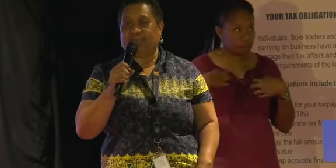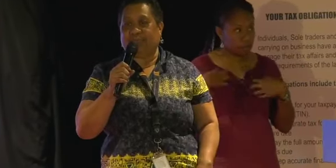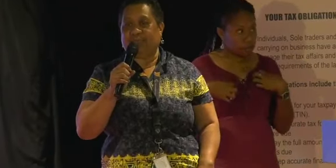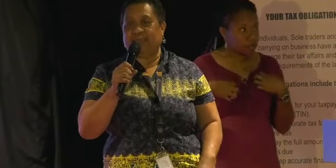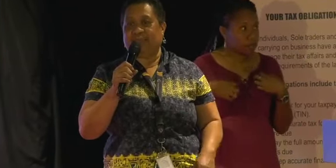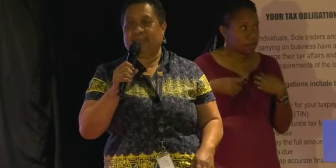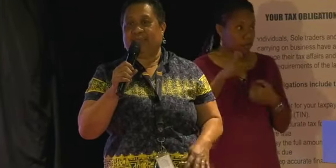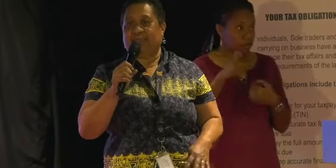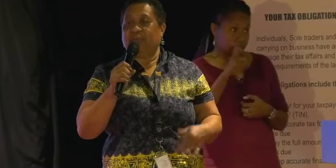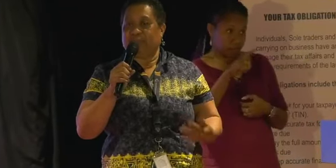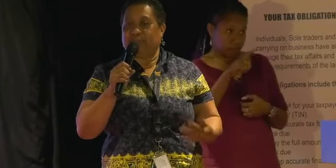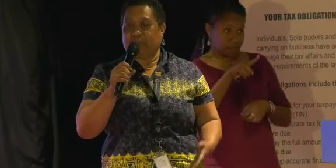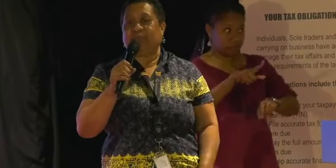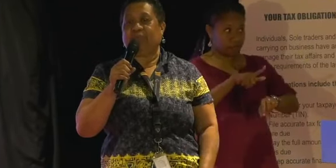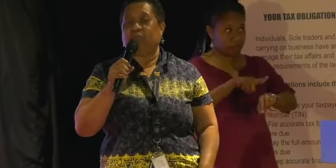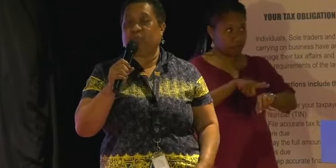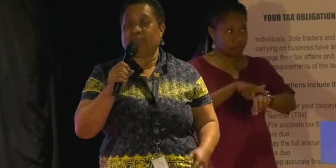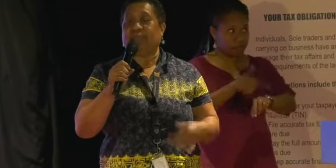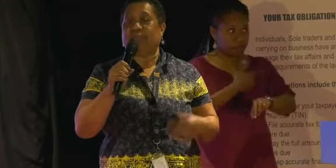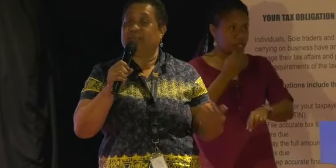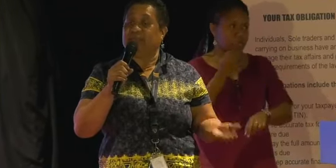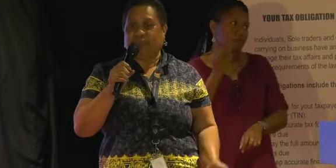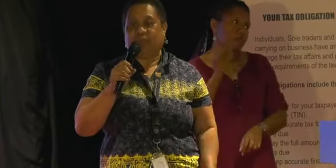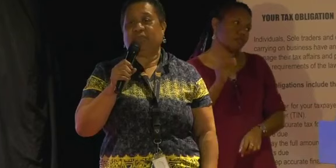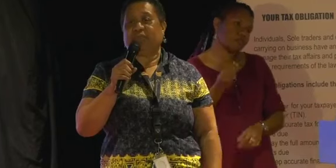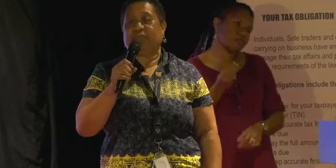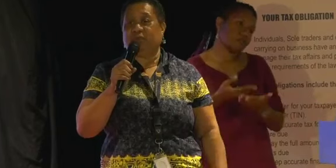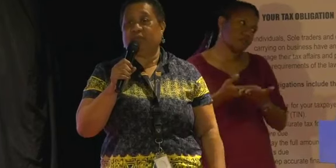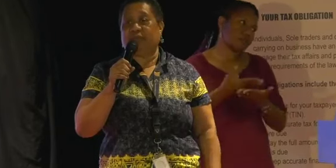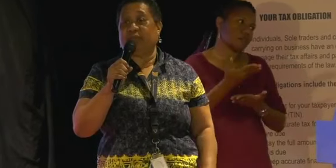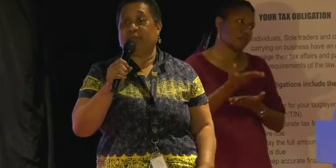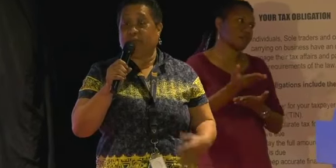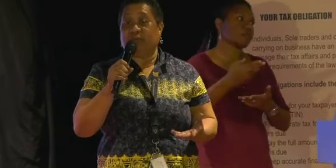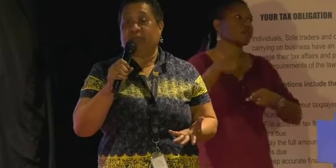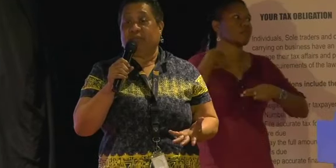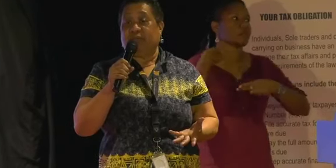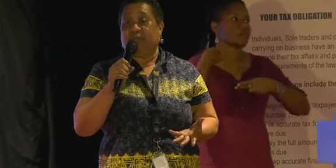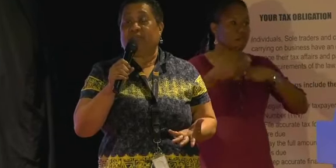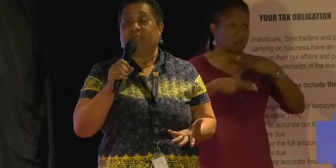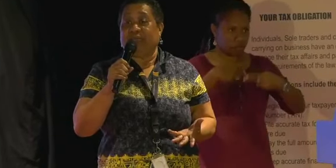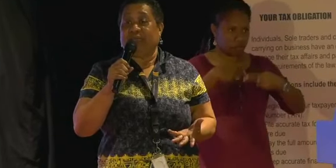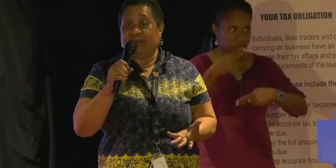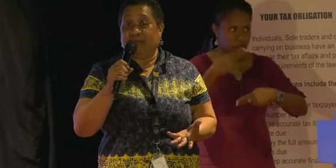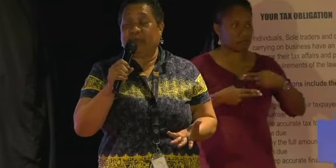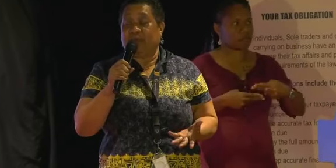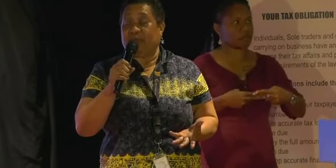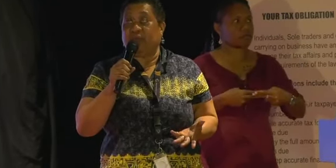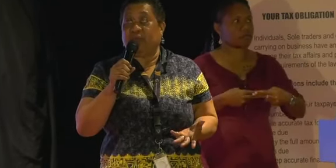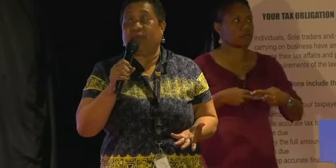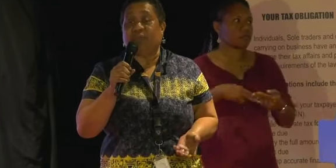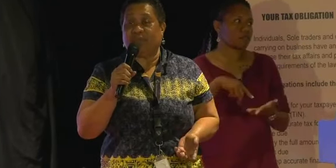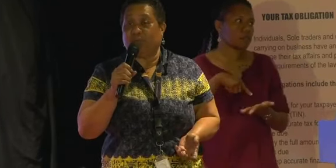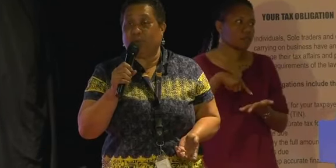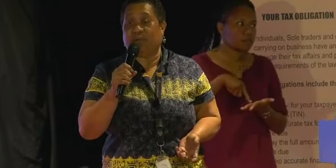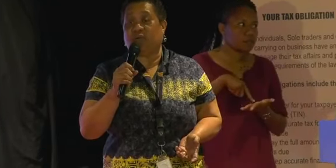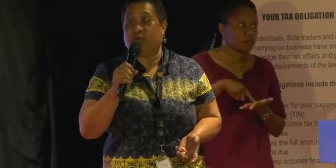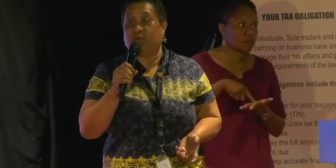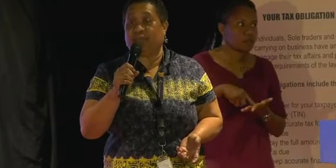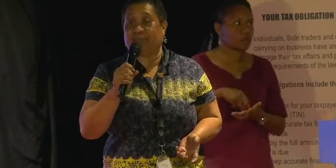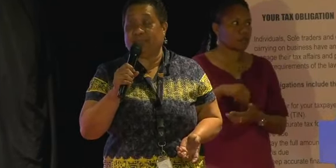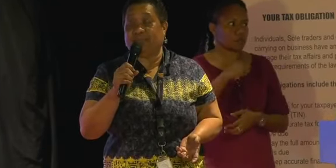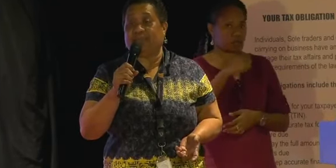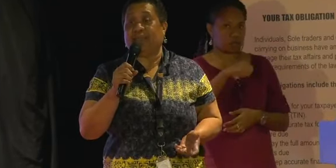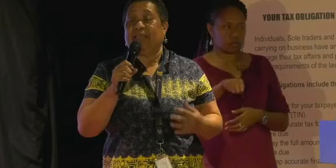those returns. And you explain to us that you still don't, you haven't been, you haven't won